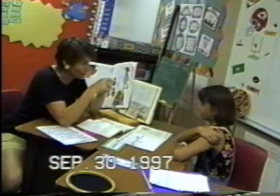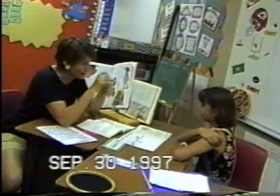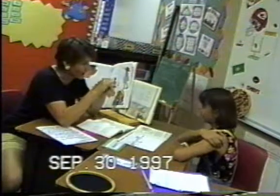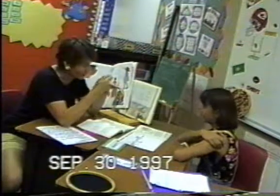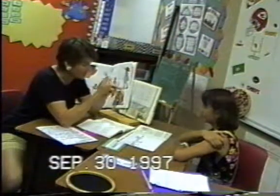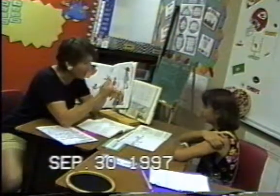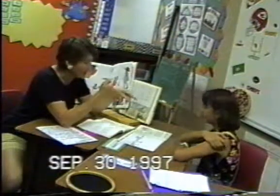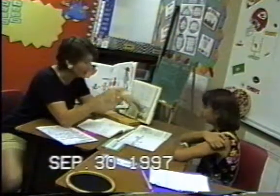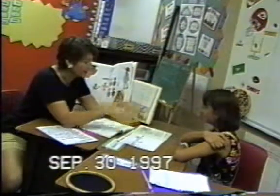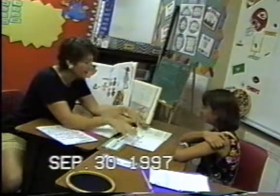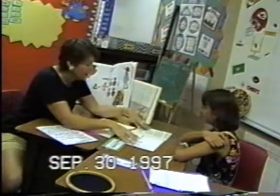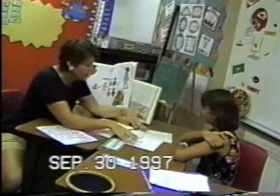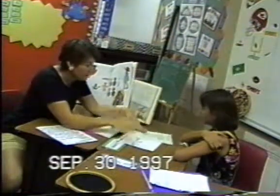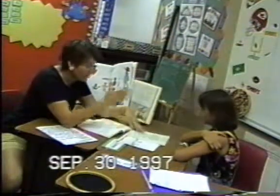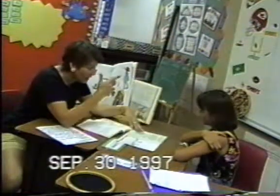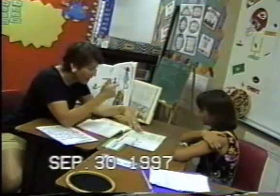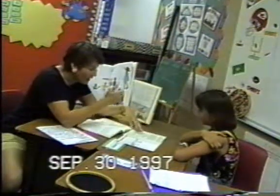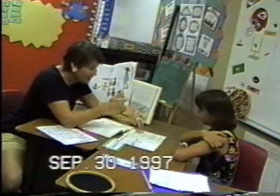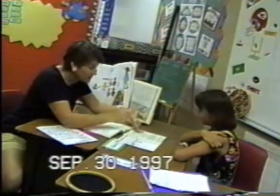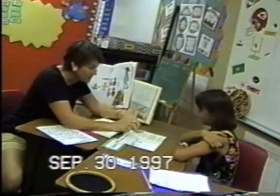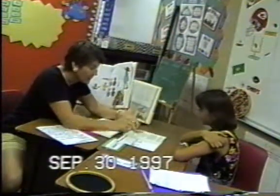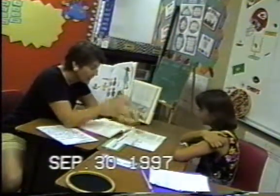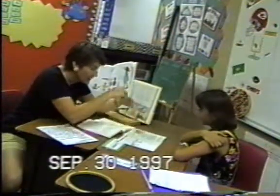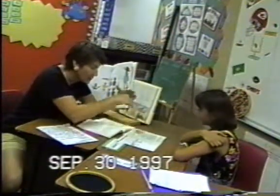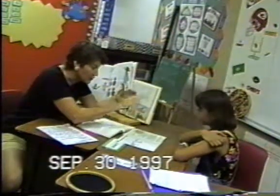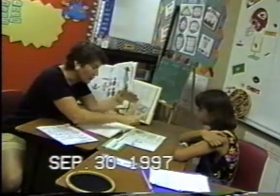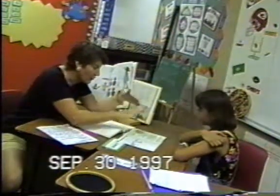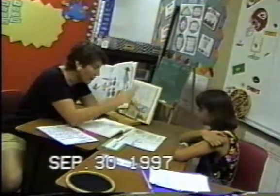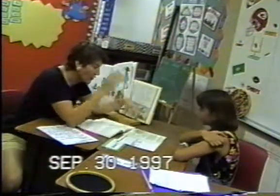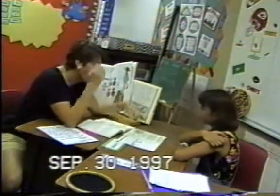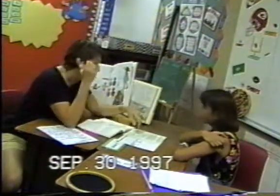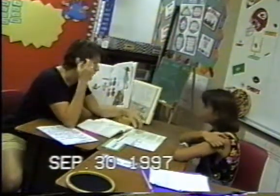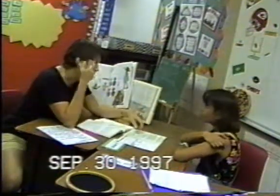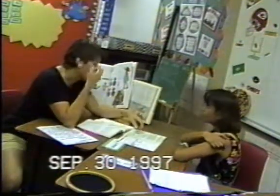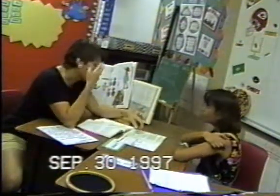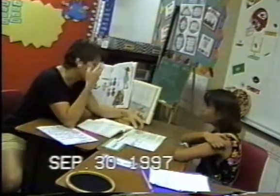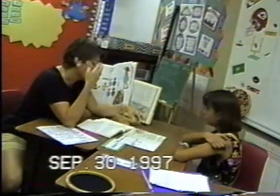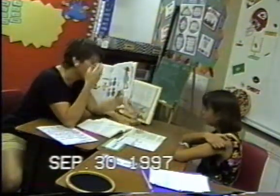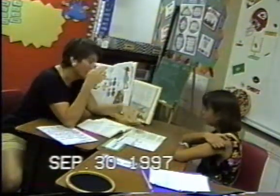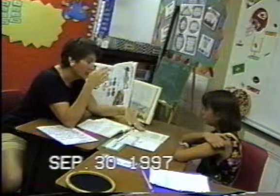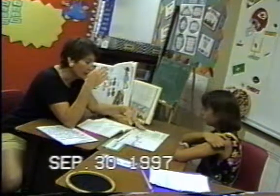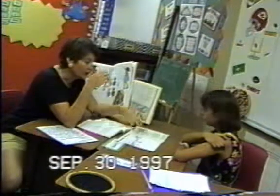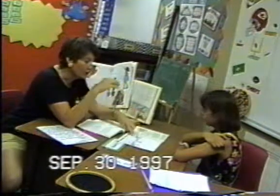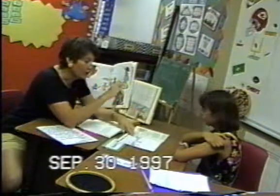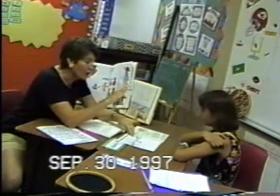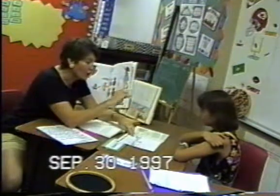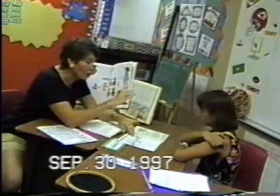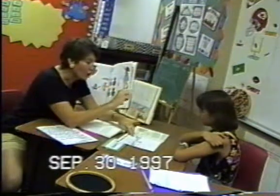word. That's right. Because in your ear, in your